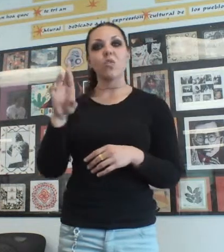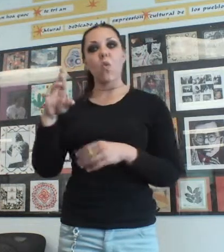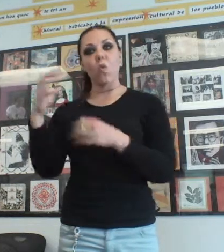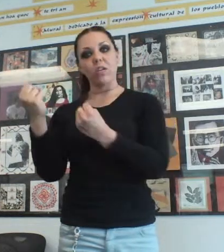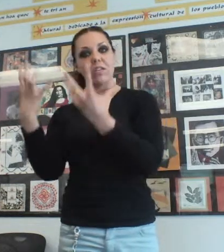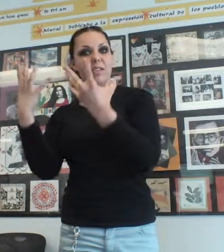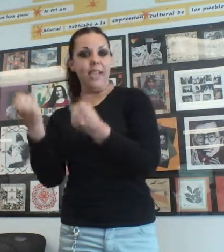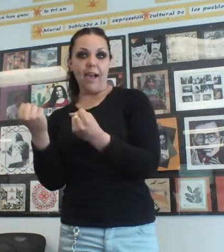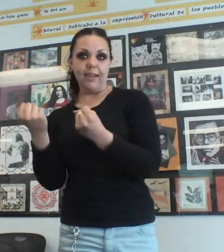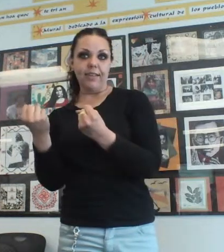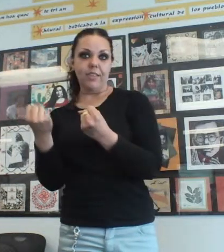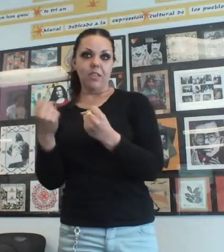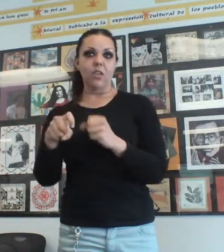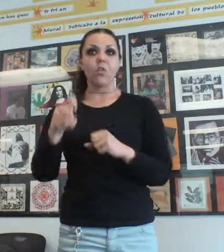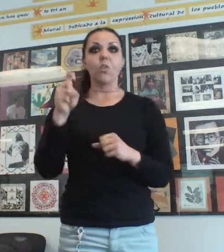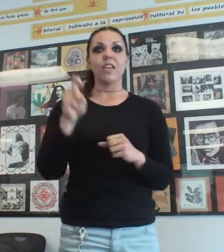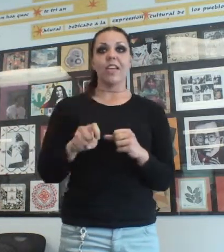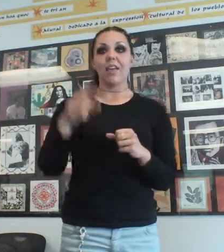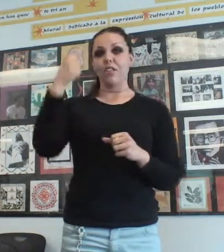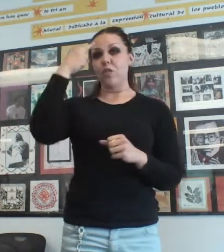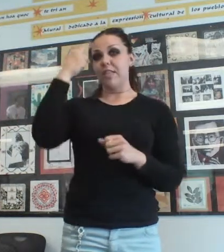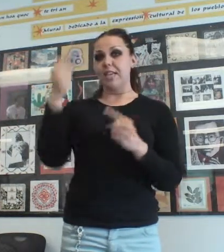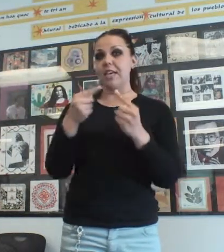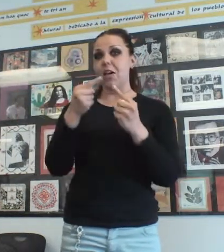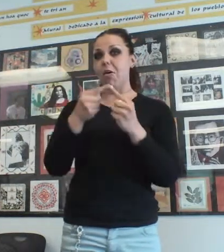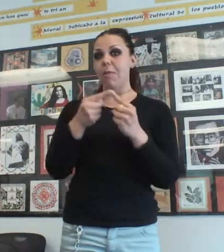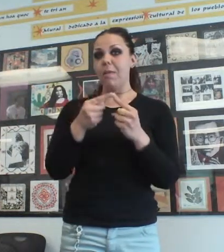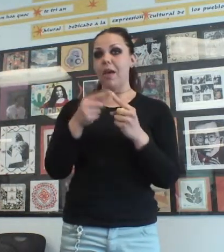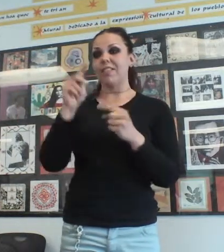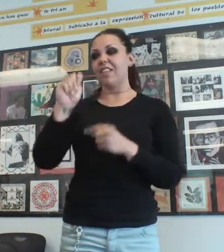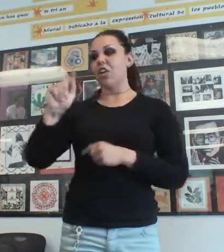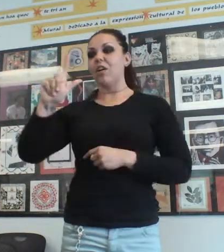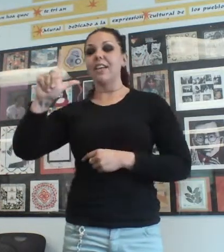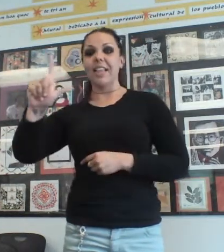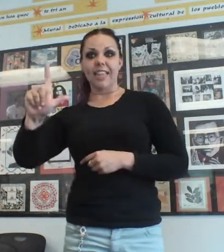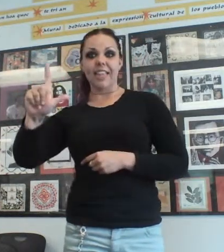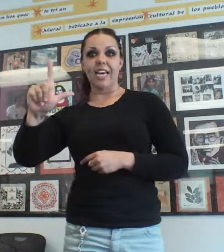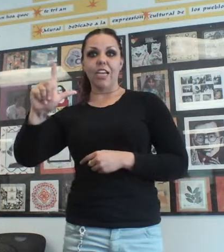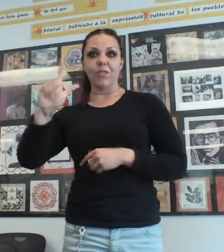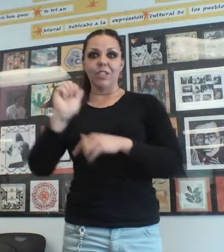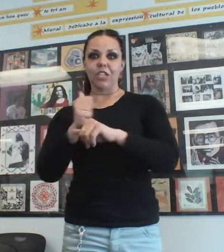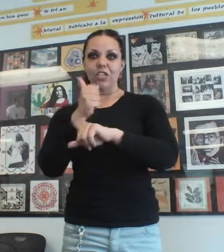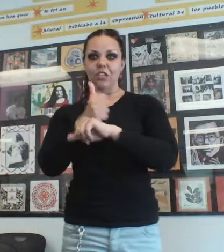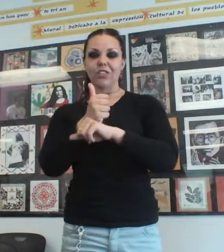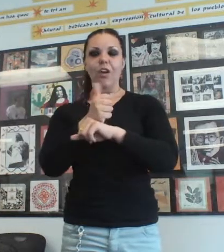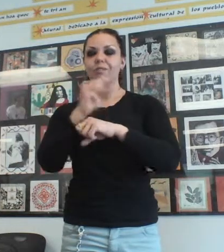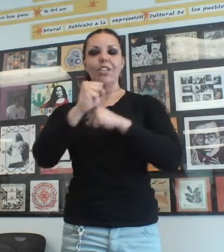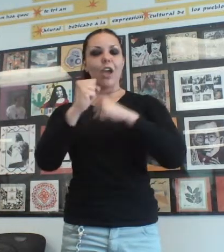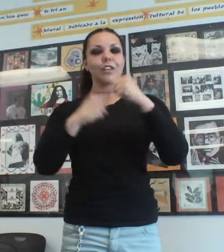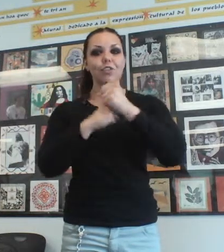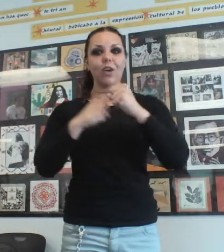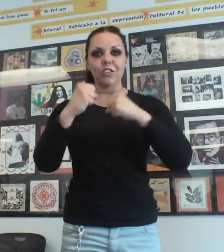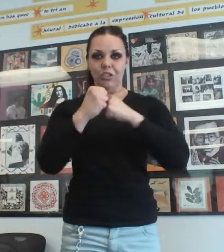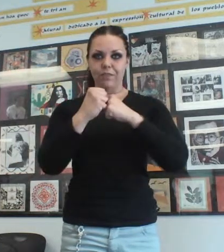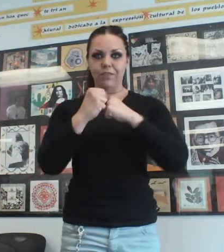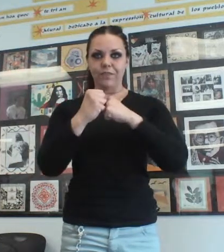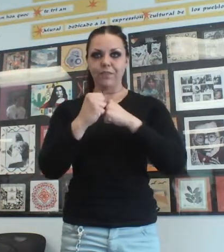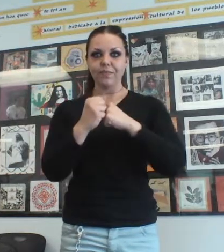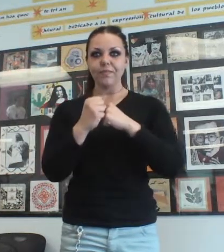think about the target language structure, the linguistics, so if we're going English to ASL, we think about how